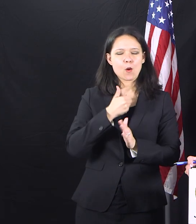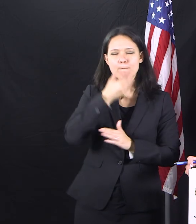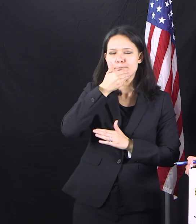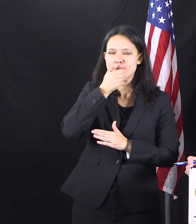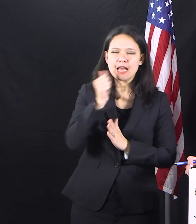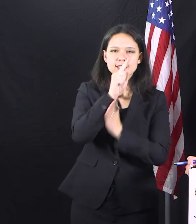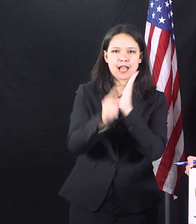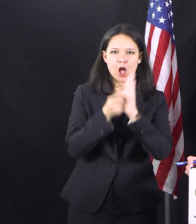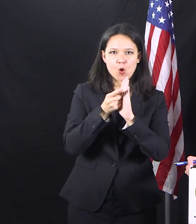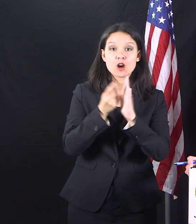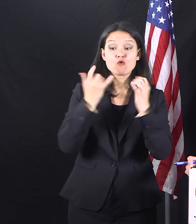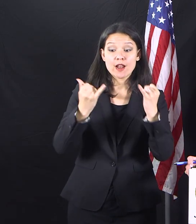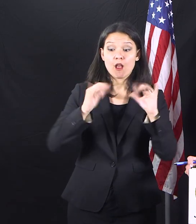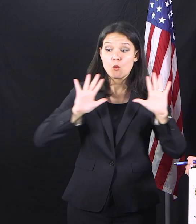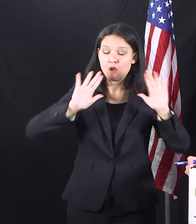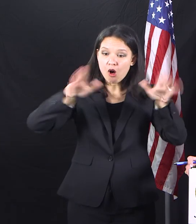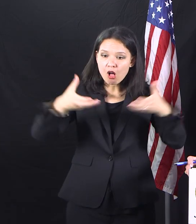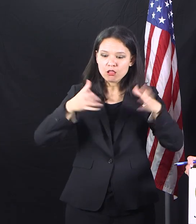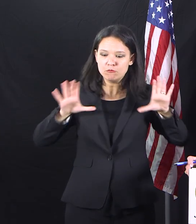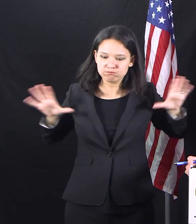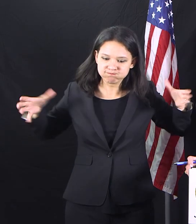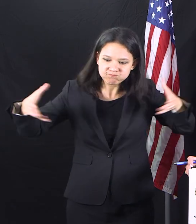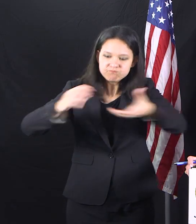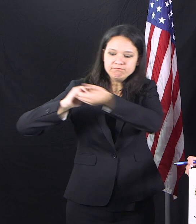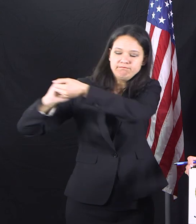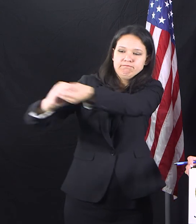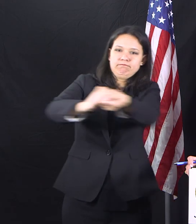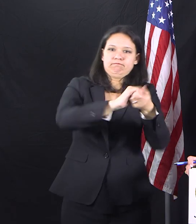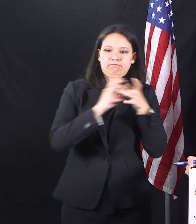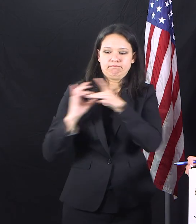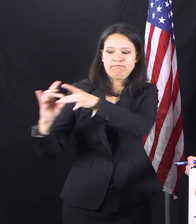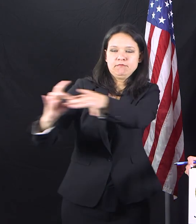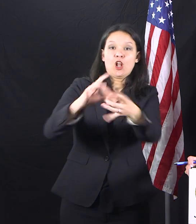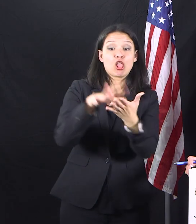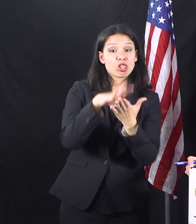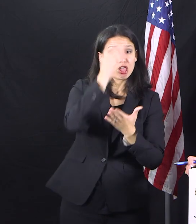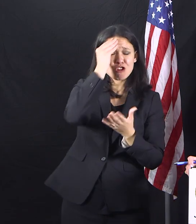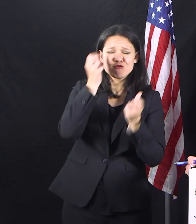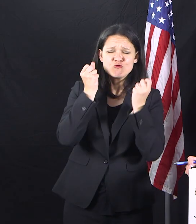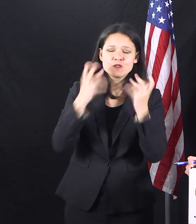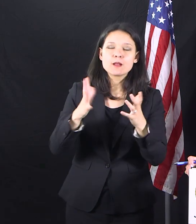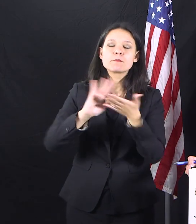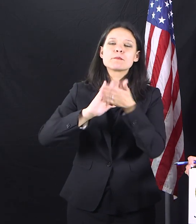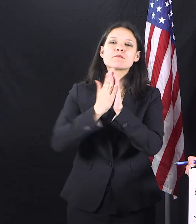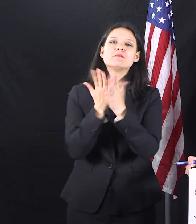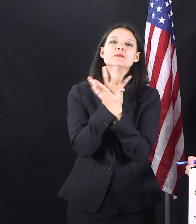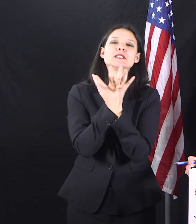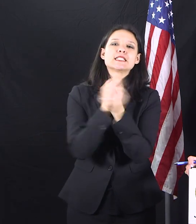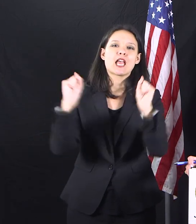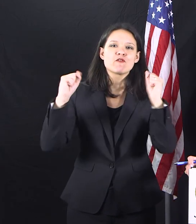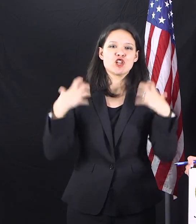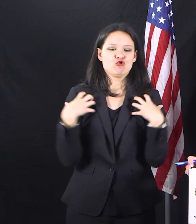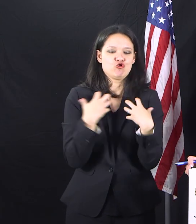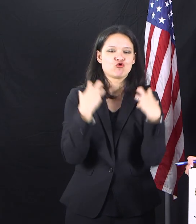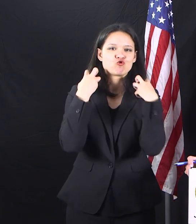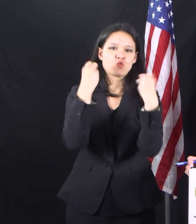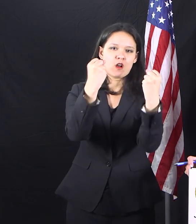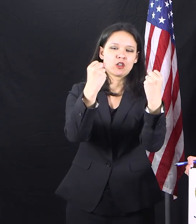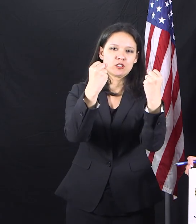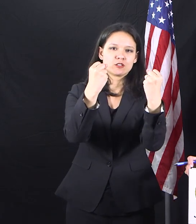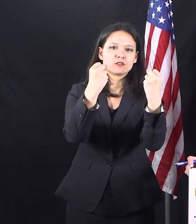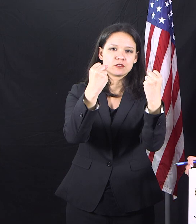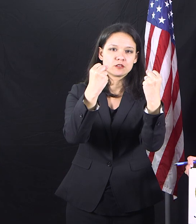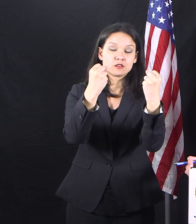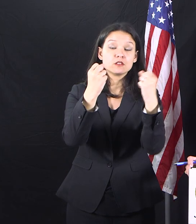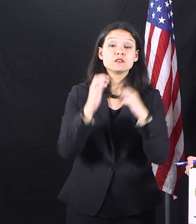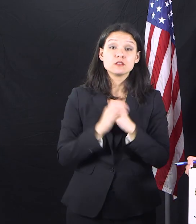chance for us to come together, learn a lot, to be safe, and to be even stronger as a community.